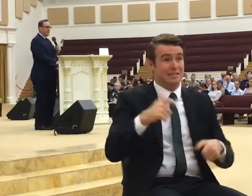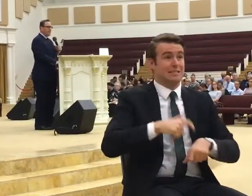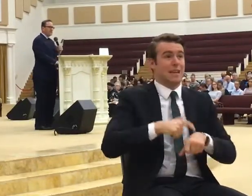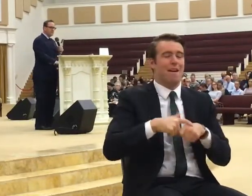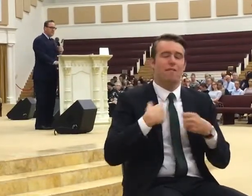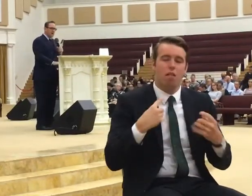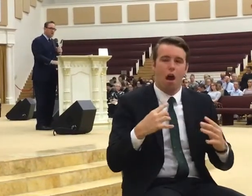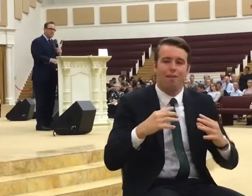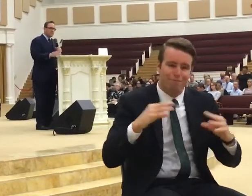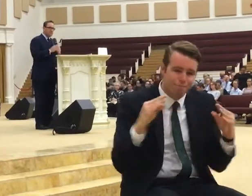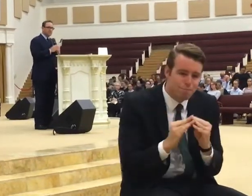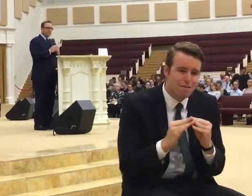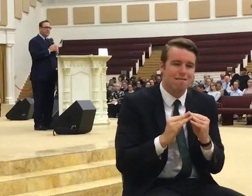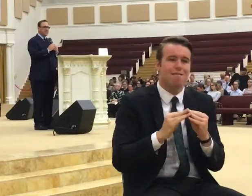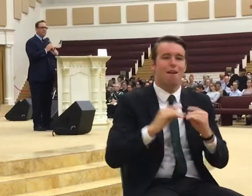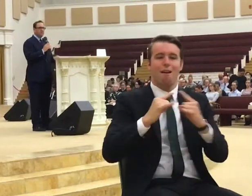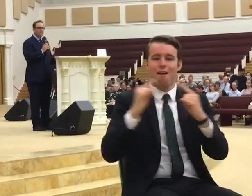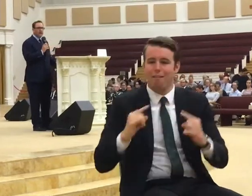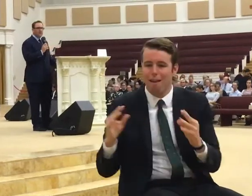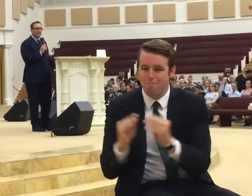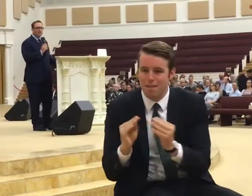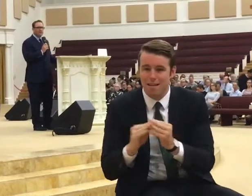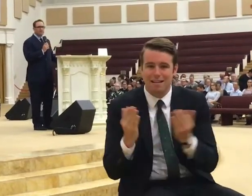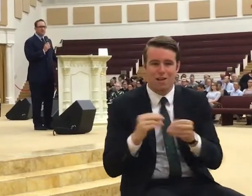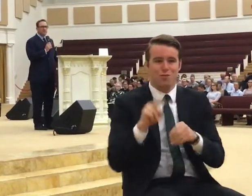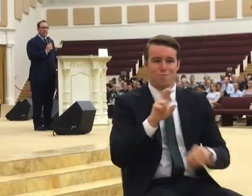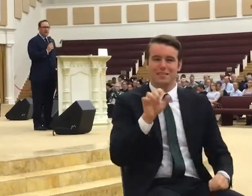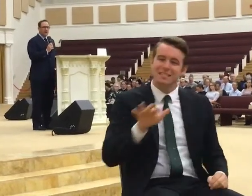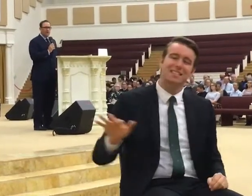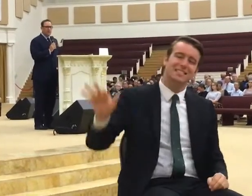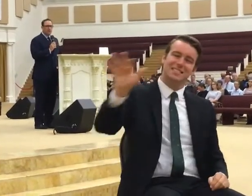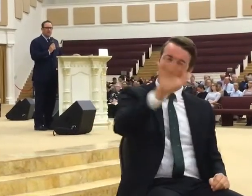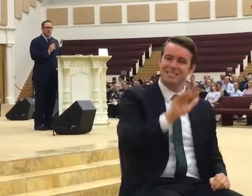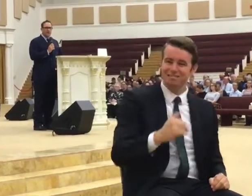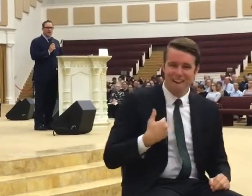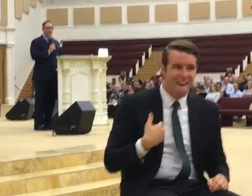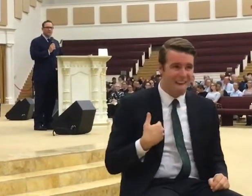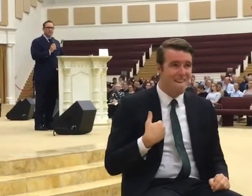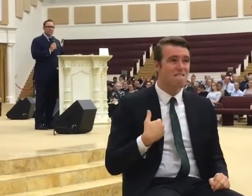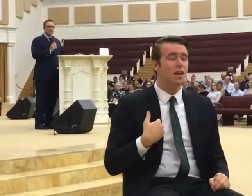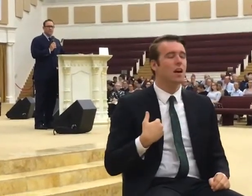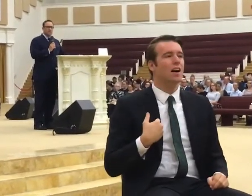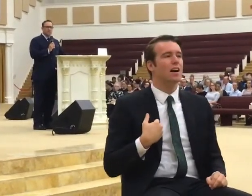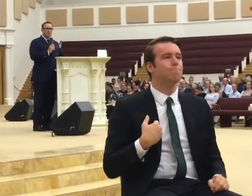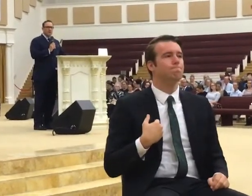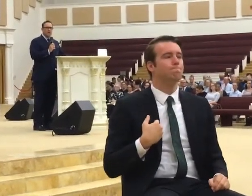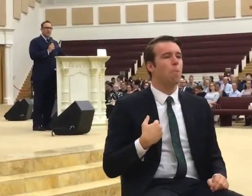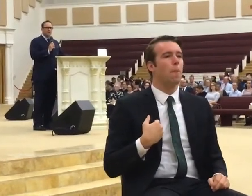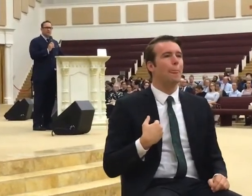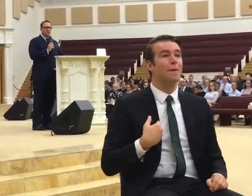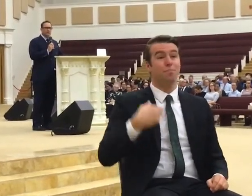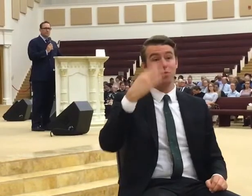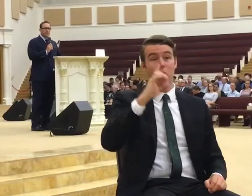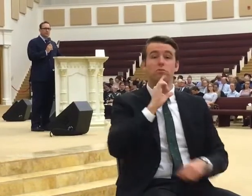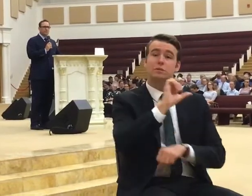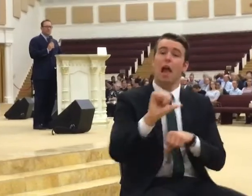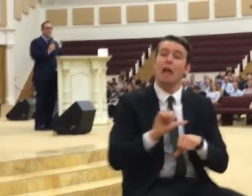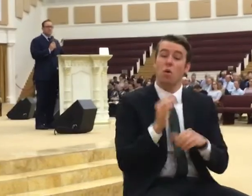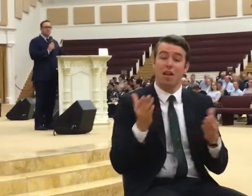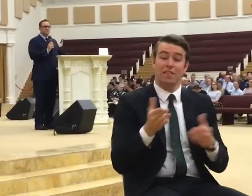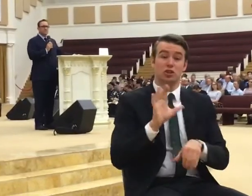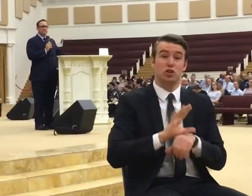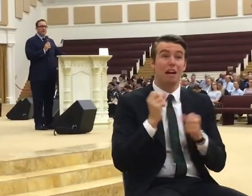camp meetings and conferences here in the United States, and God has anointed this church, a